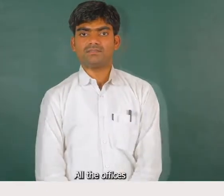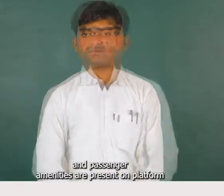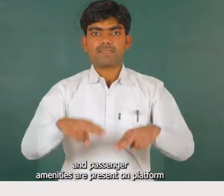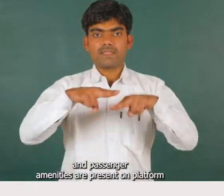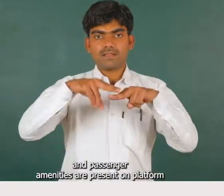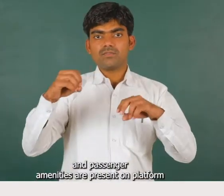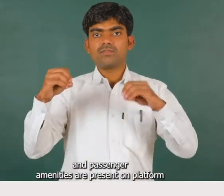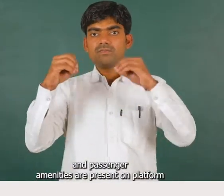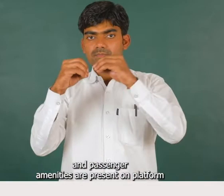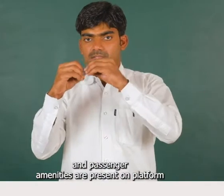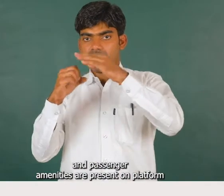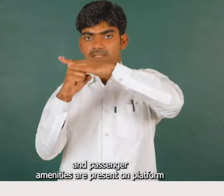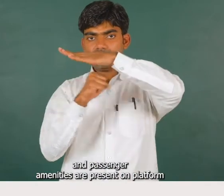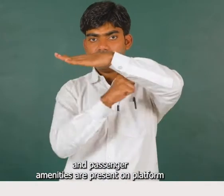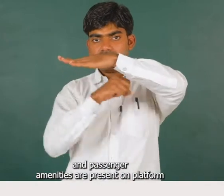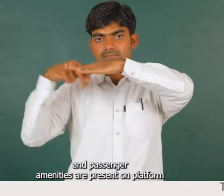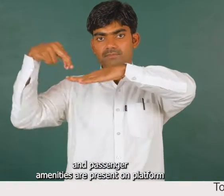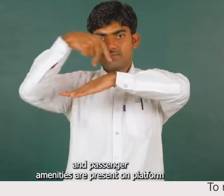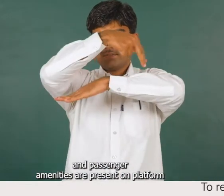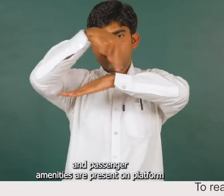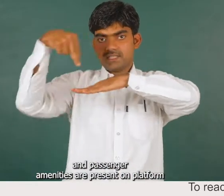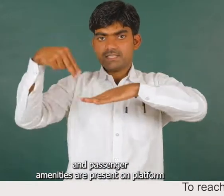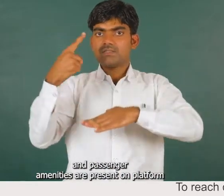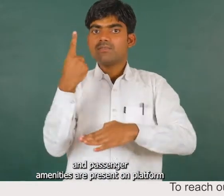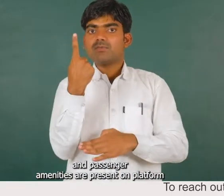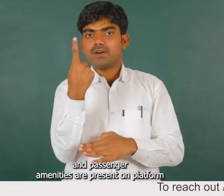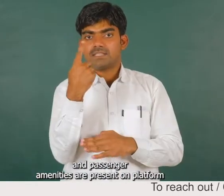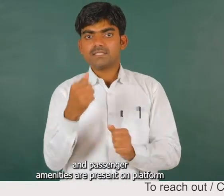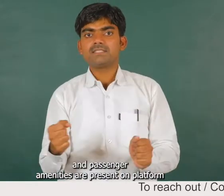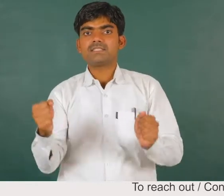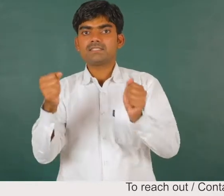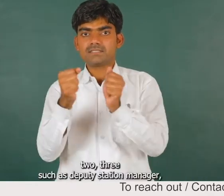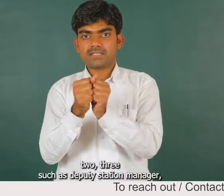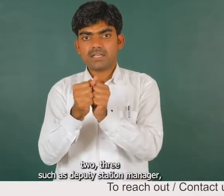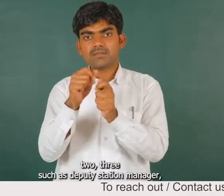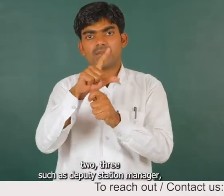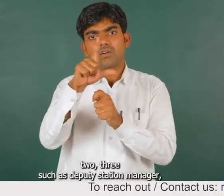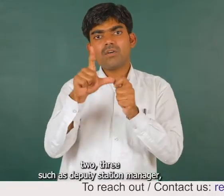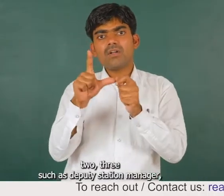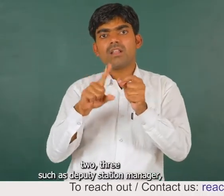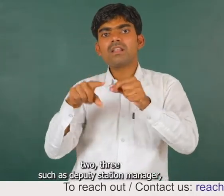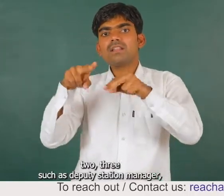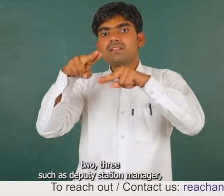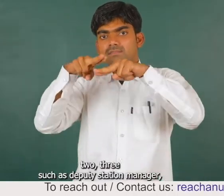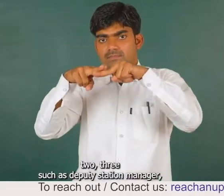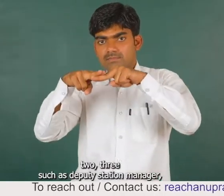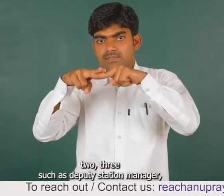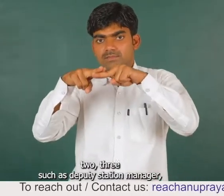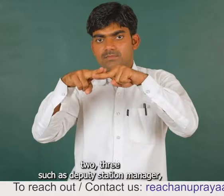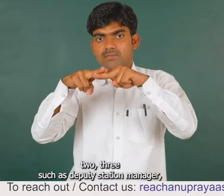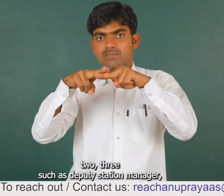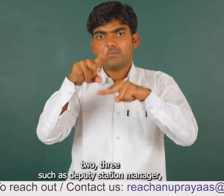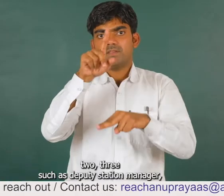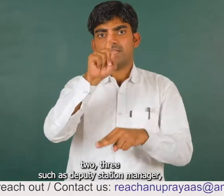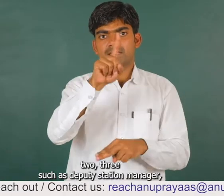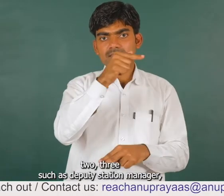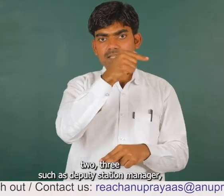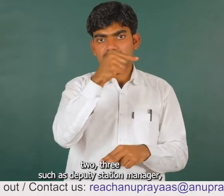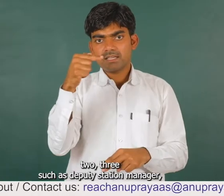All the offices and passenger amenities are present on platform 2-3, such as